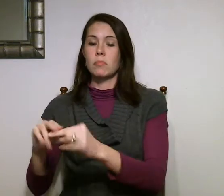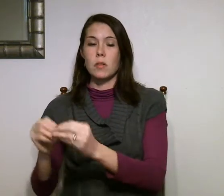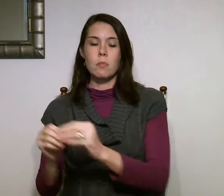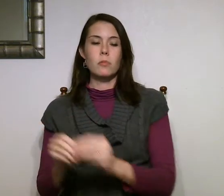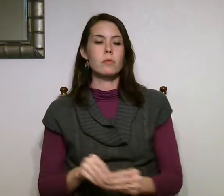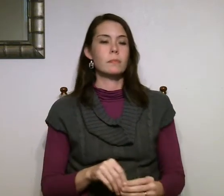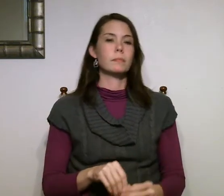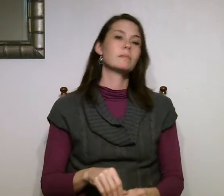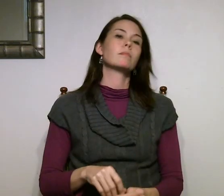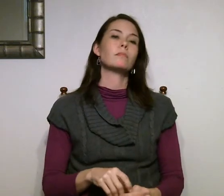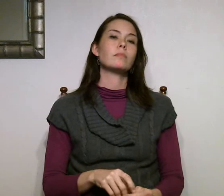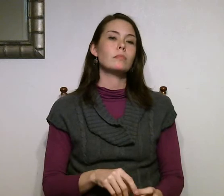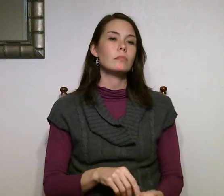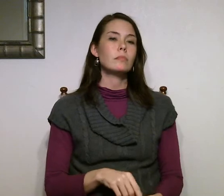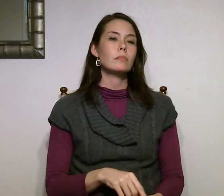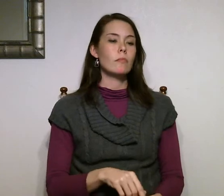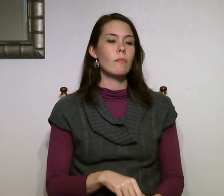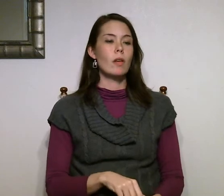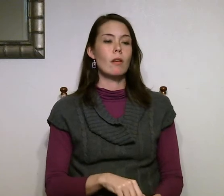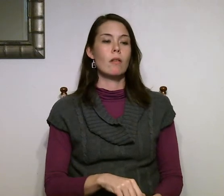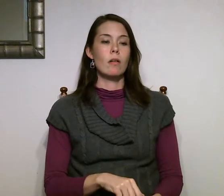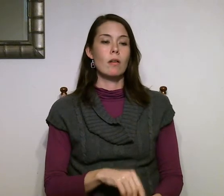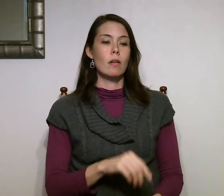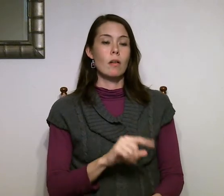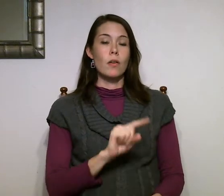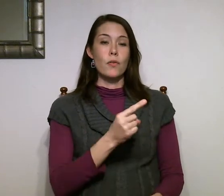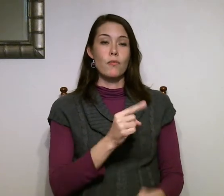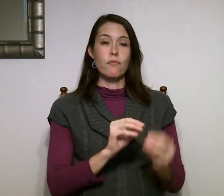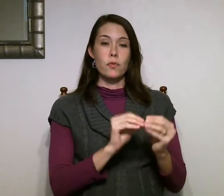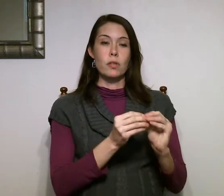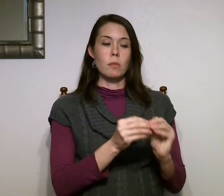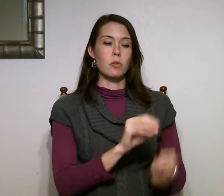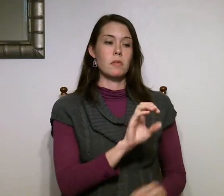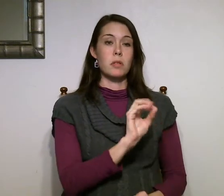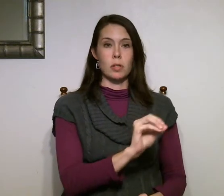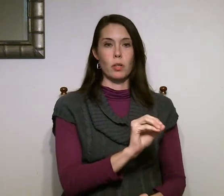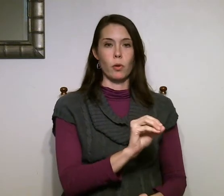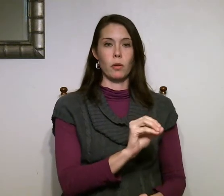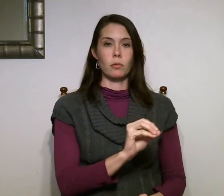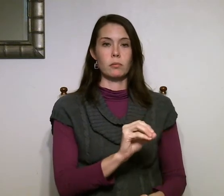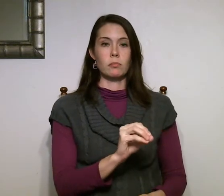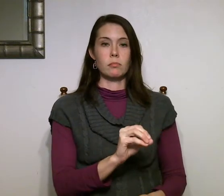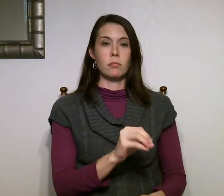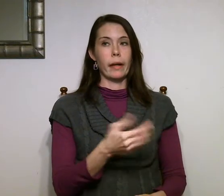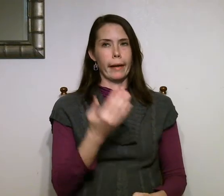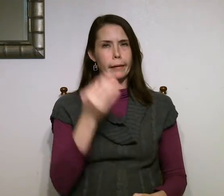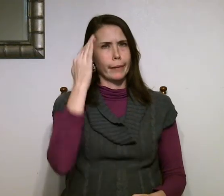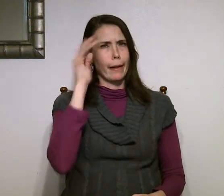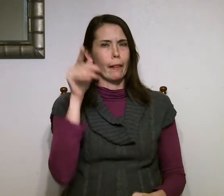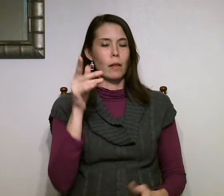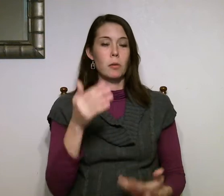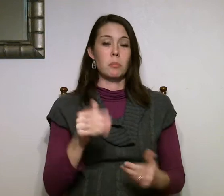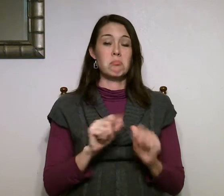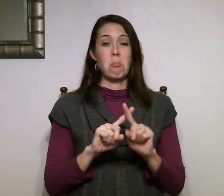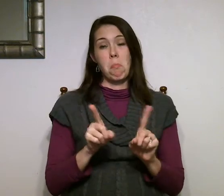hidden. So, you know the first number is 0, which is nothing. Maybe you don't know, but now you know. And then you go to 1,